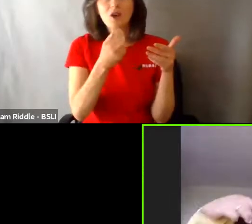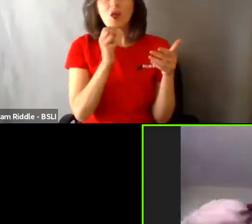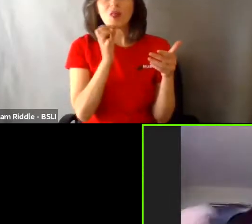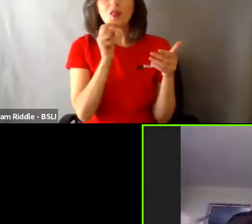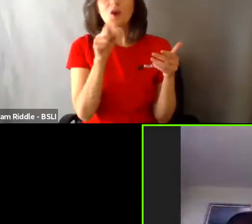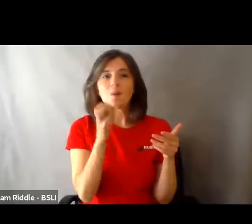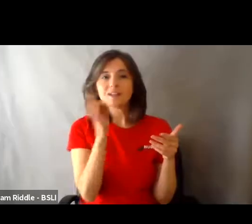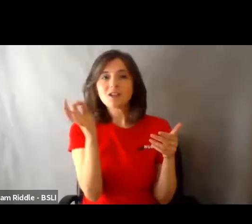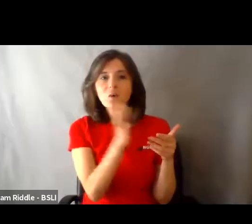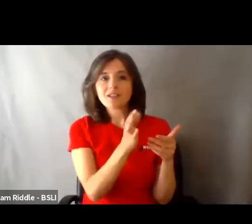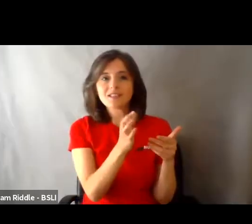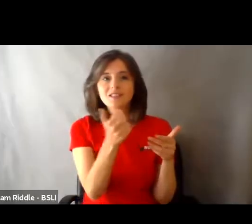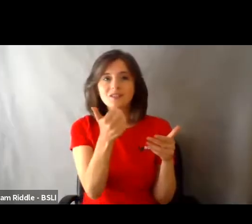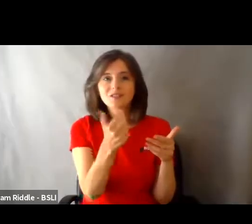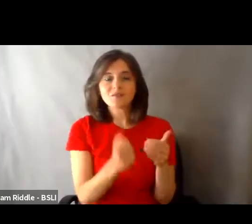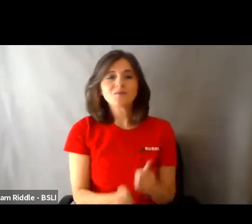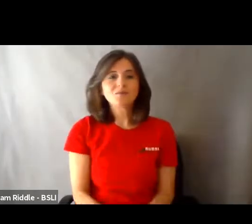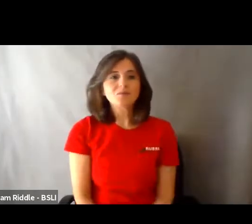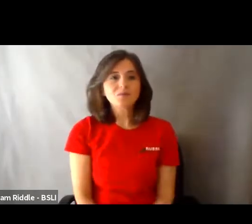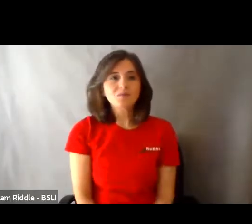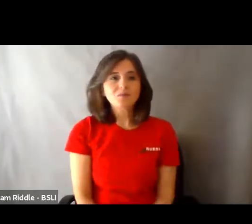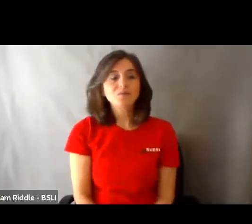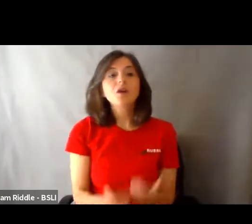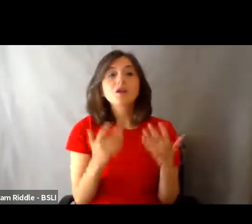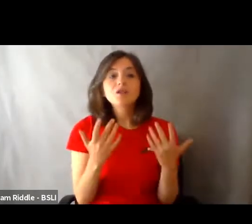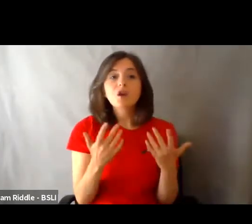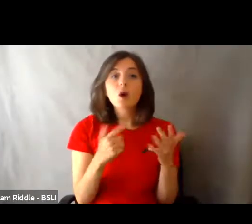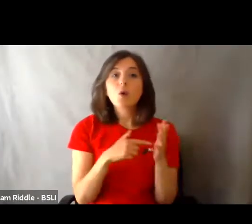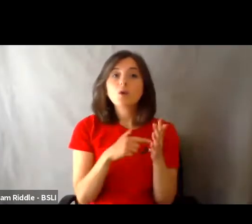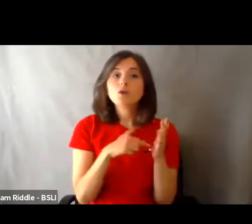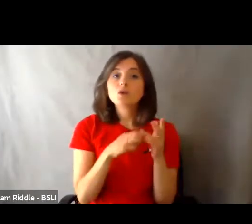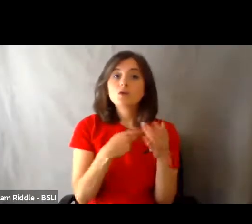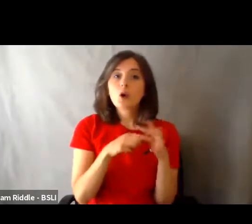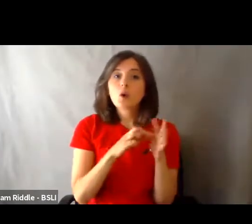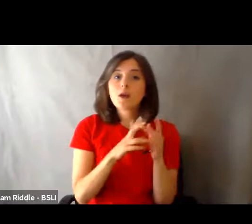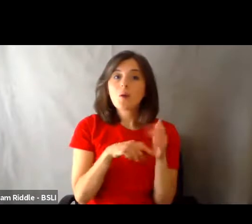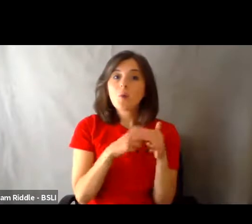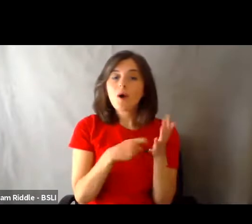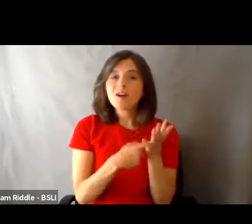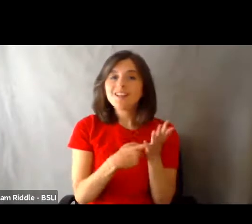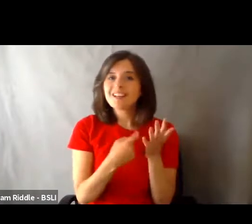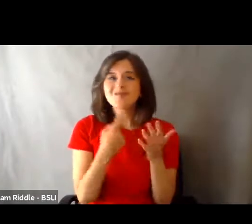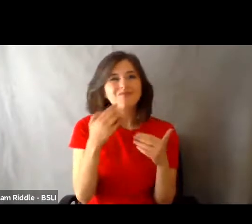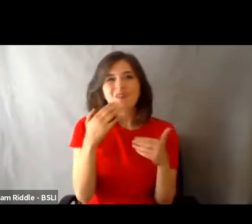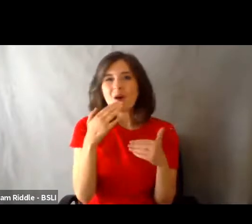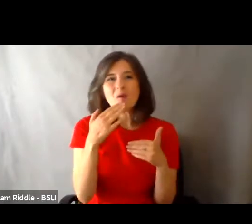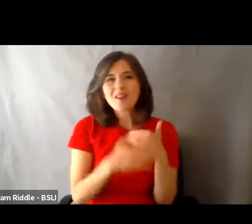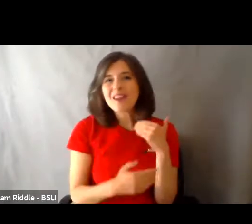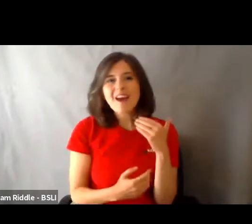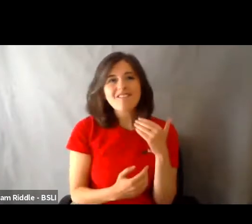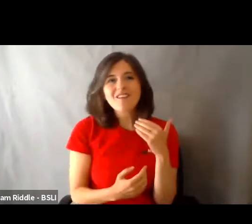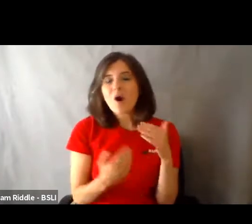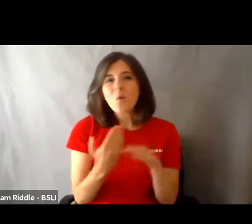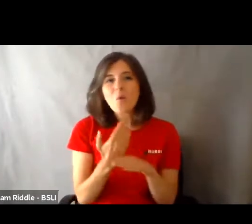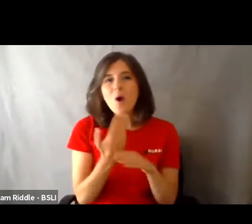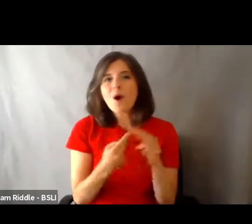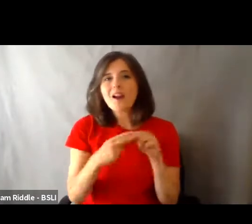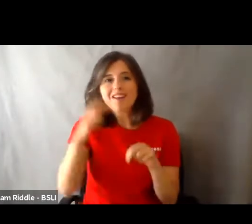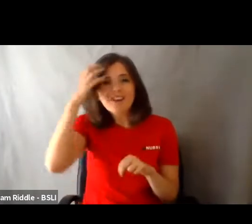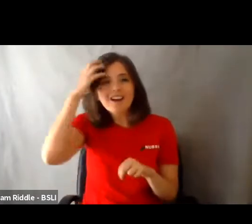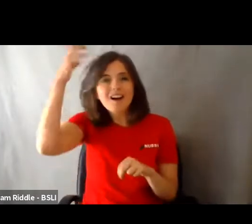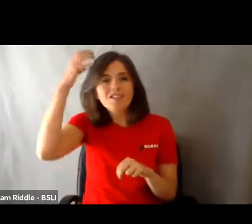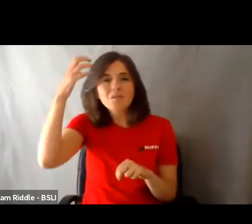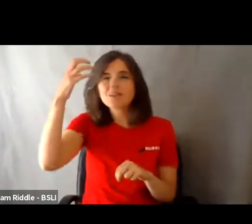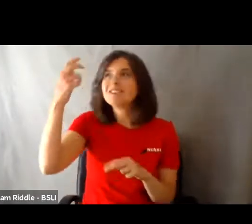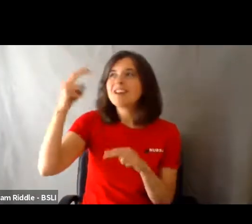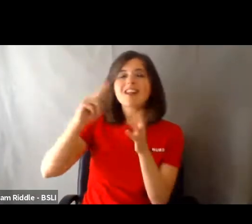Okay. So Tony Walker says, it will never work under a neoliberal government. This